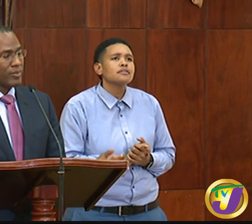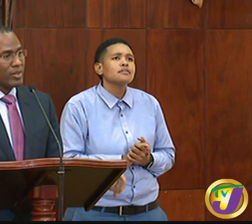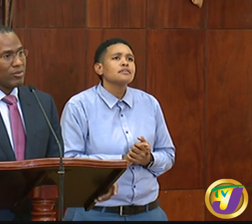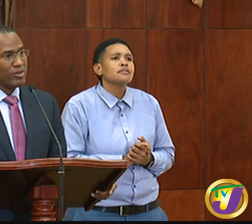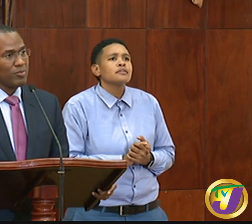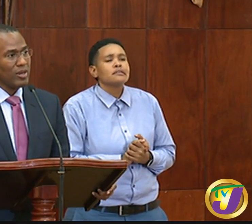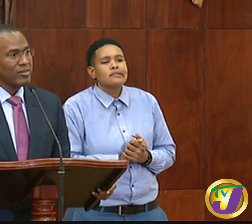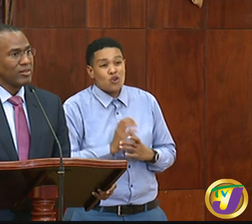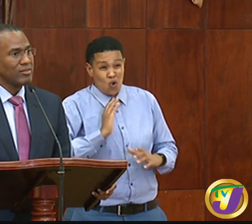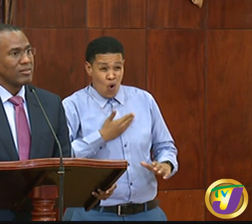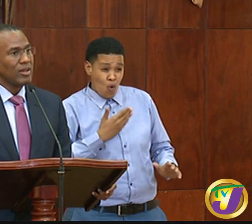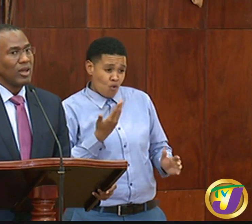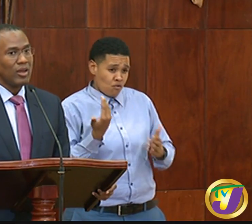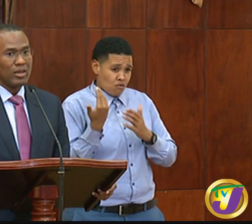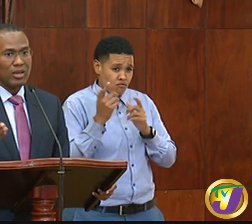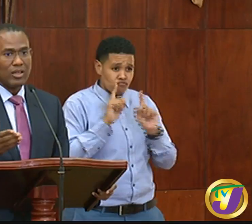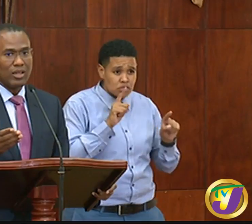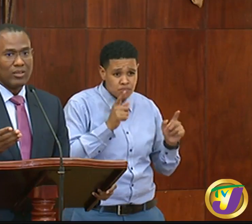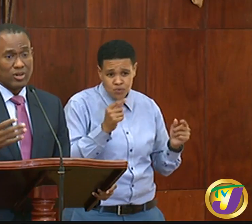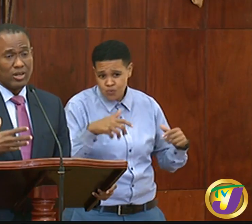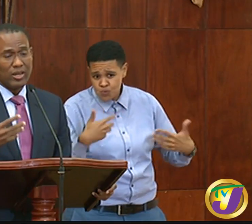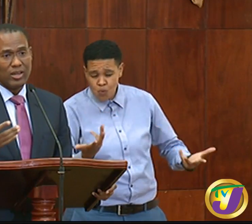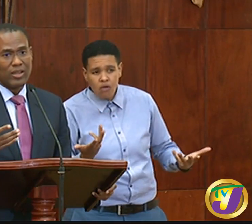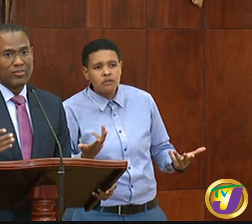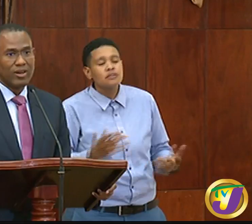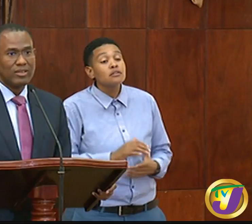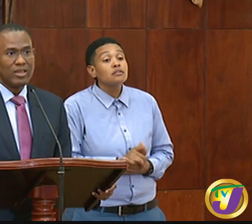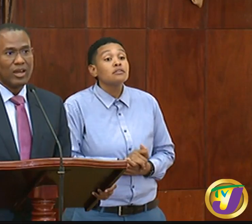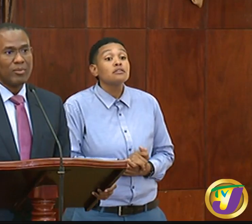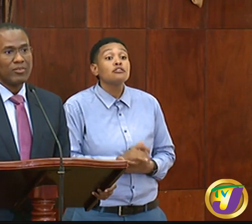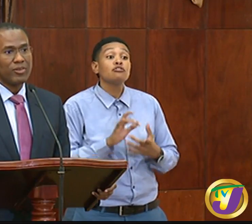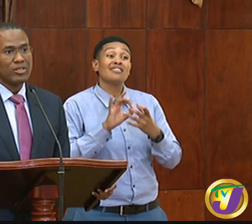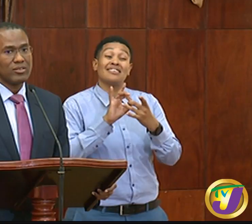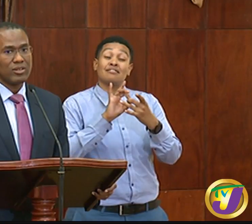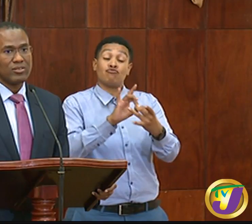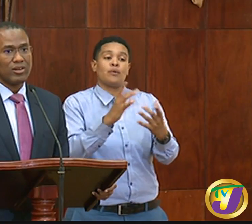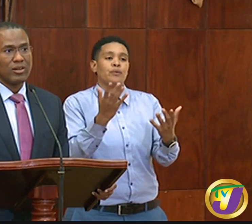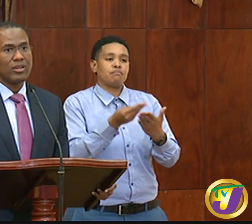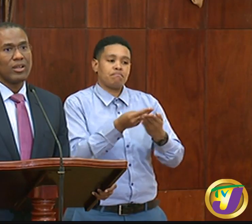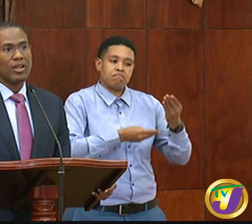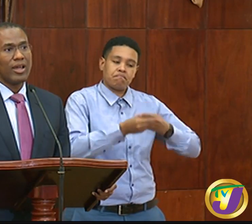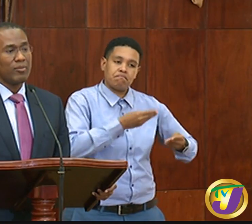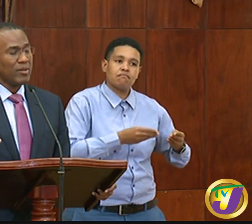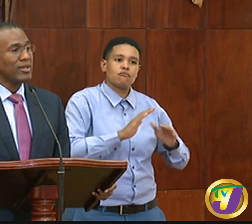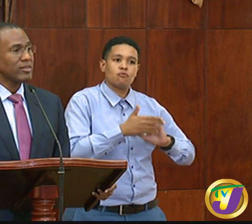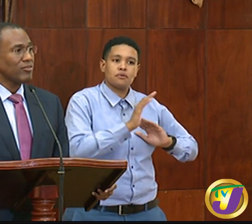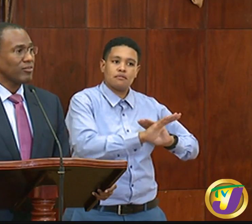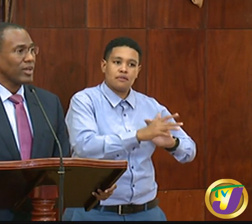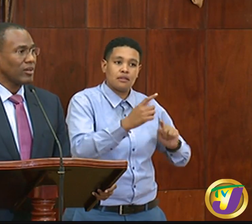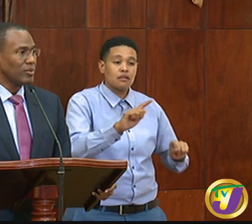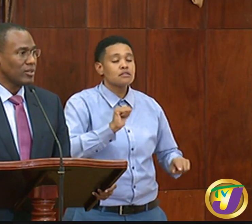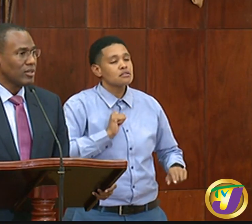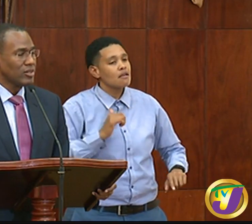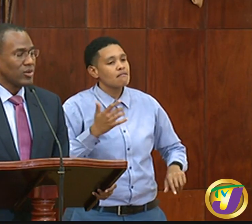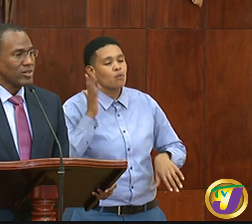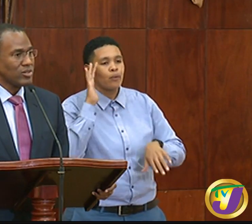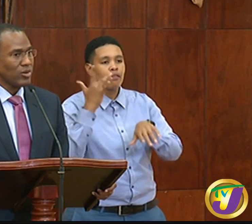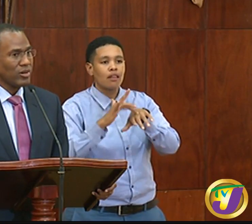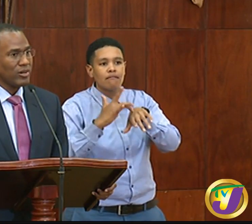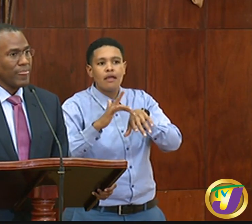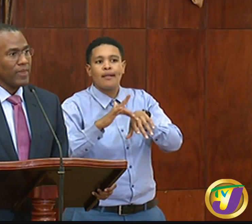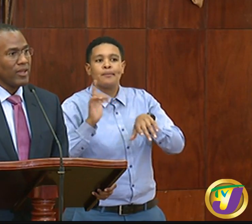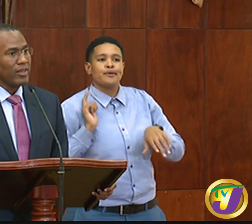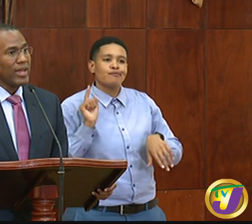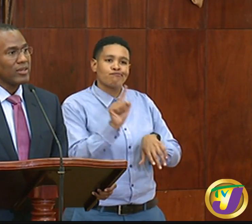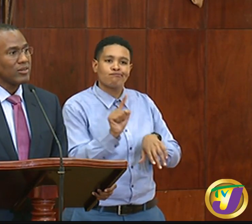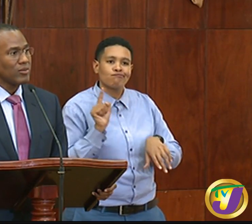our responses. Certainly, as far as the economic front is concerned, I'll make myself available to